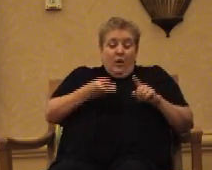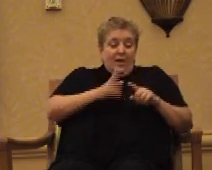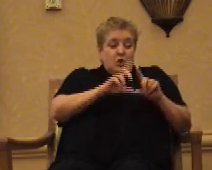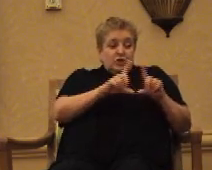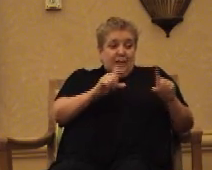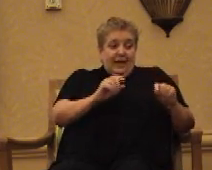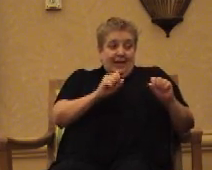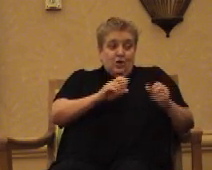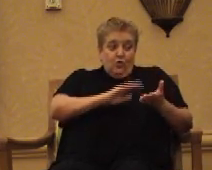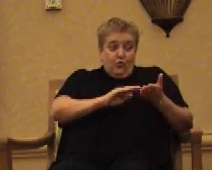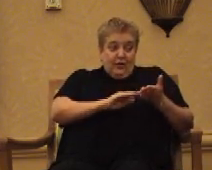can, actually.